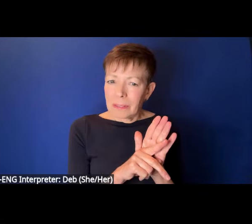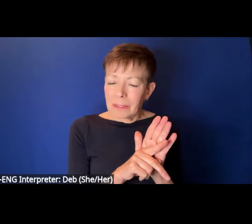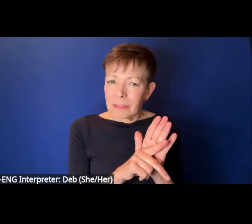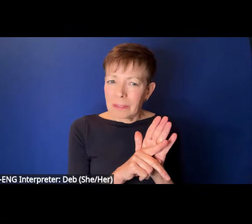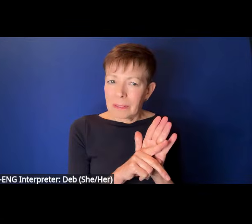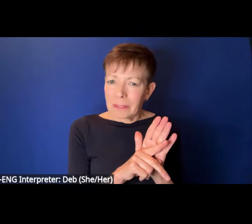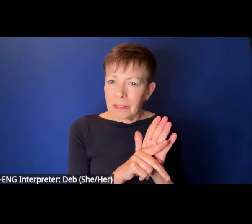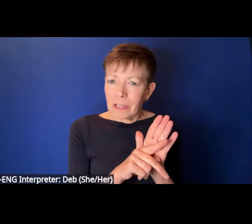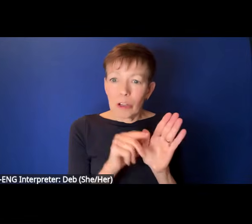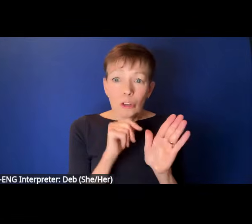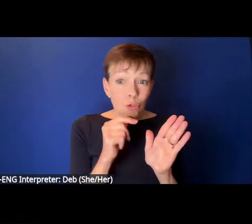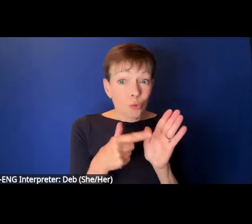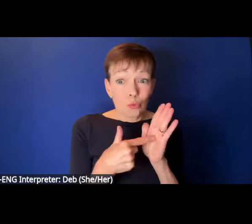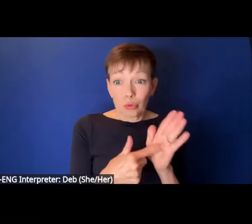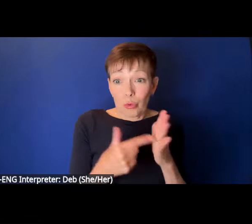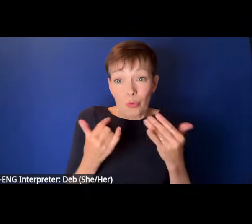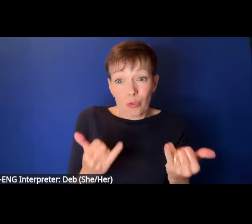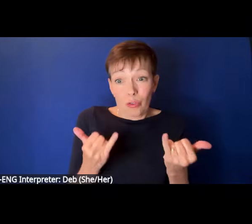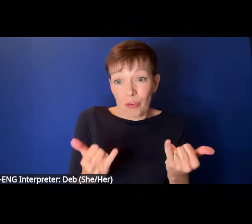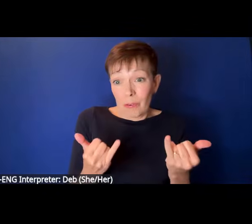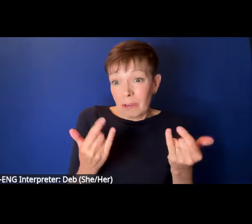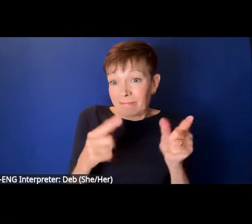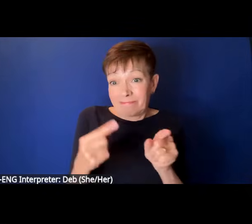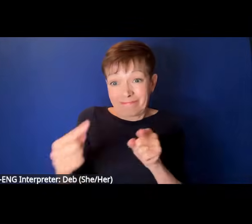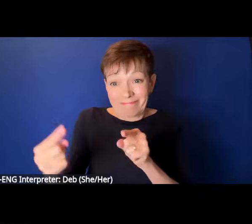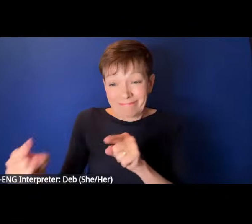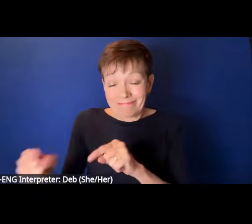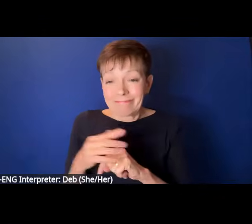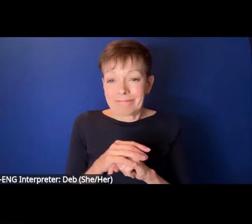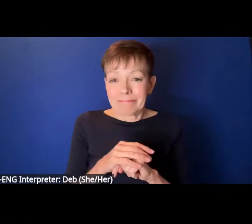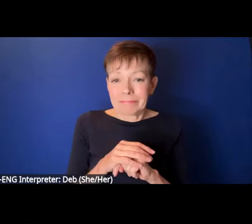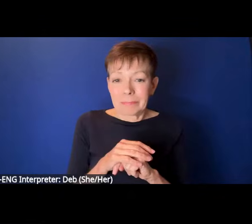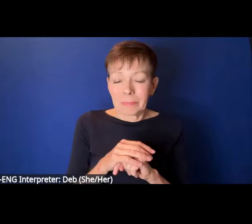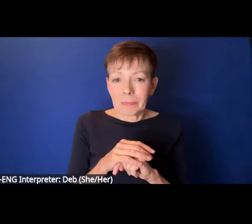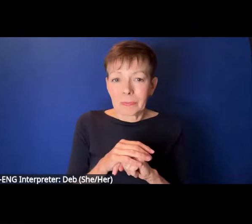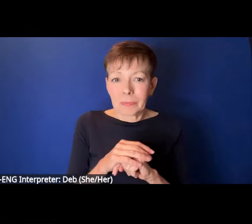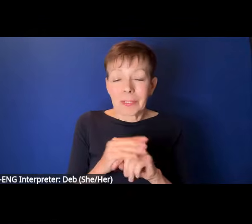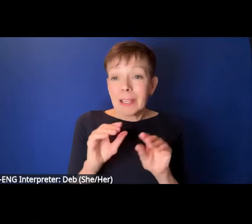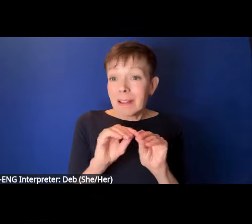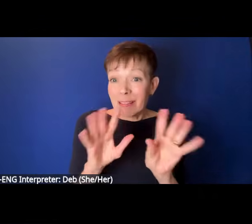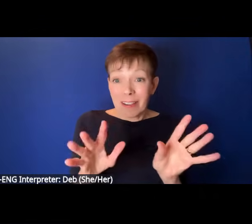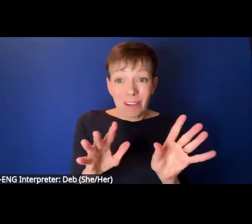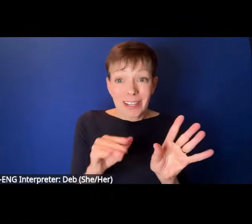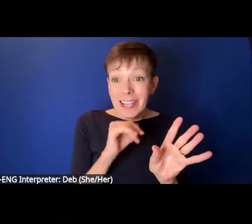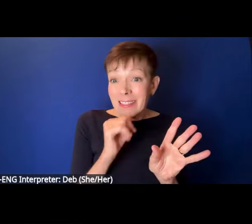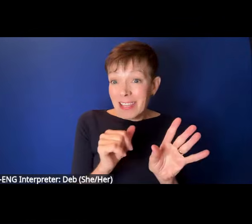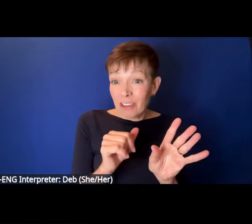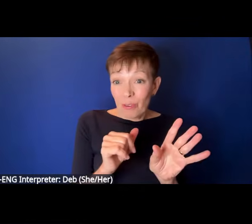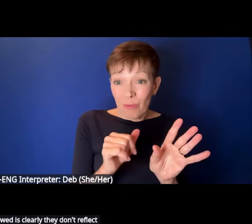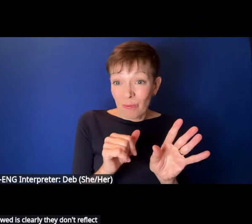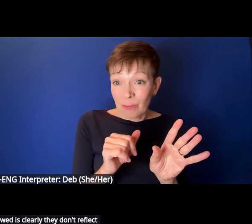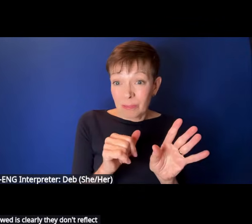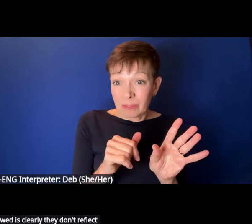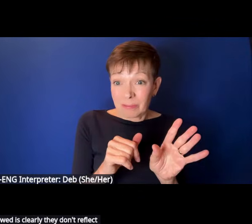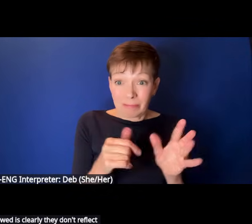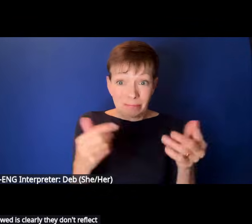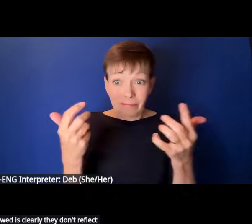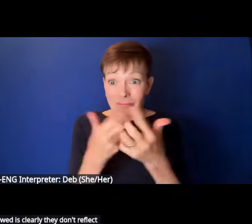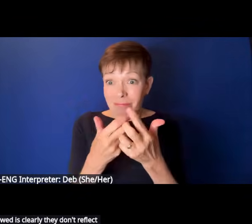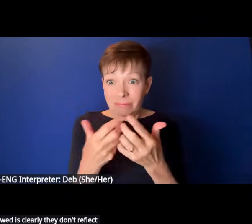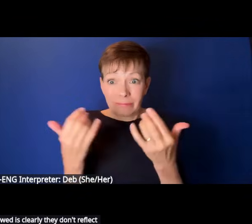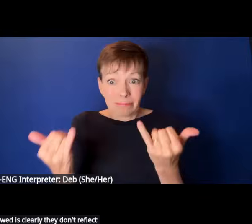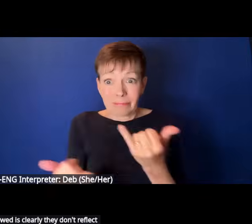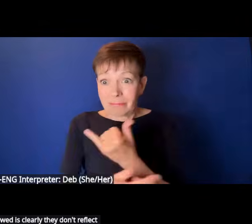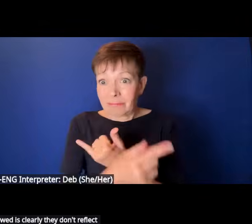report. And so one of the things that can be reviewed, because clearly if they don't reflect current practice, they're not actually being implemented.